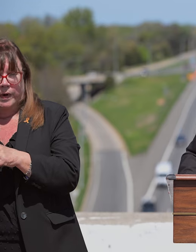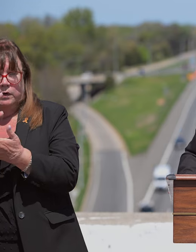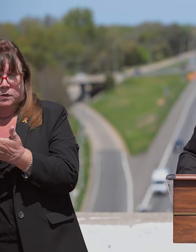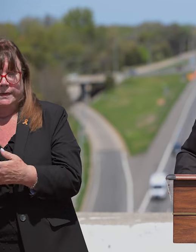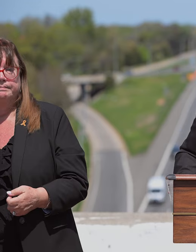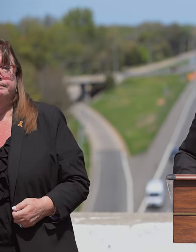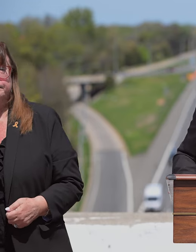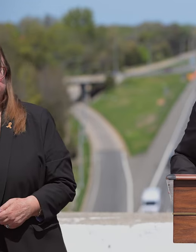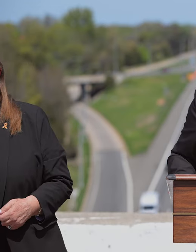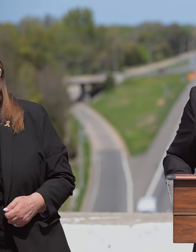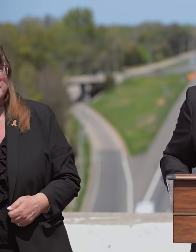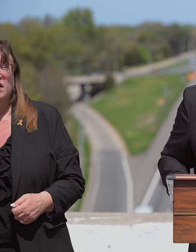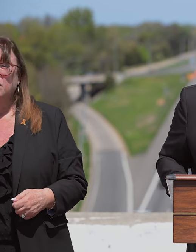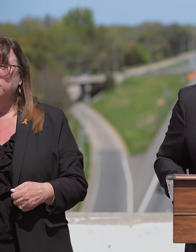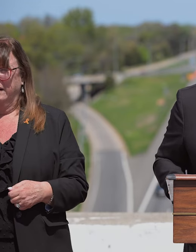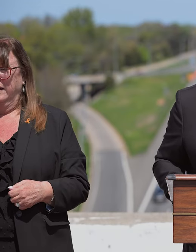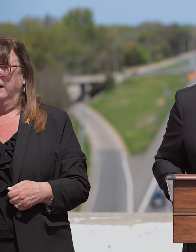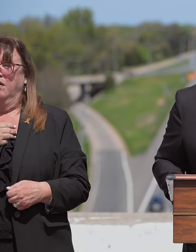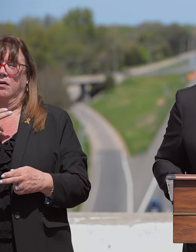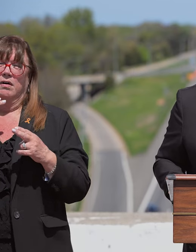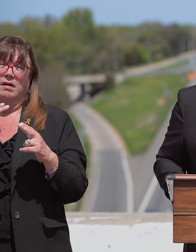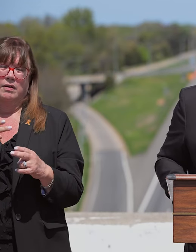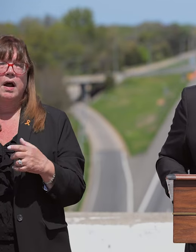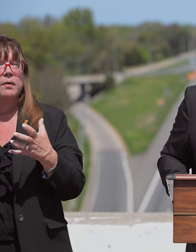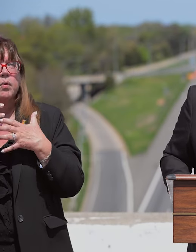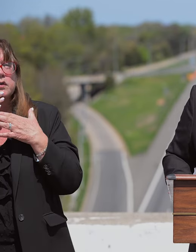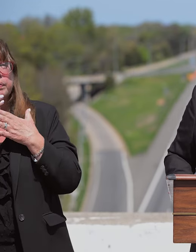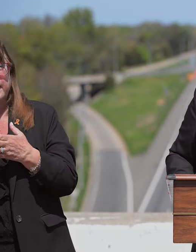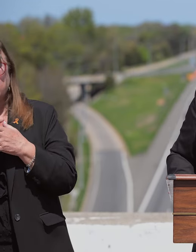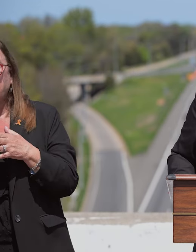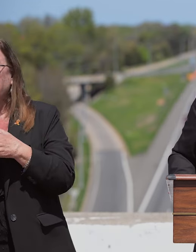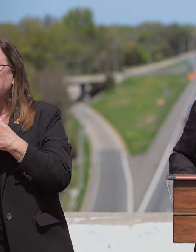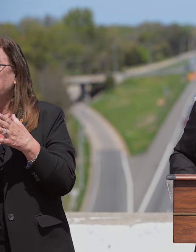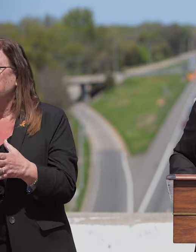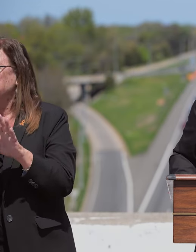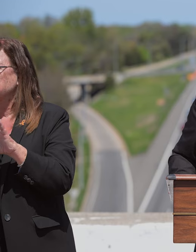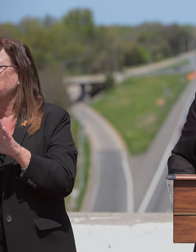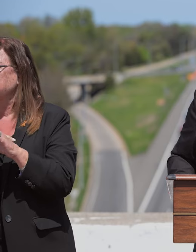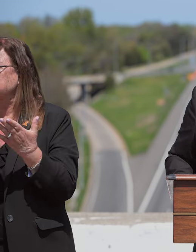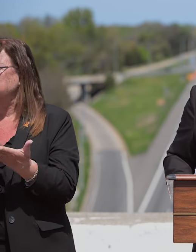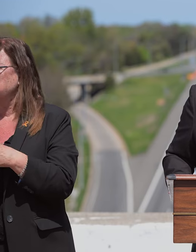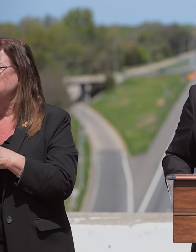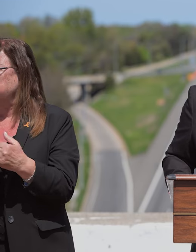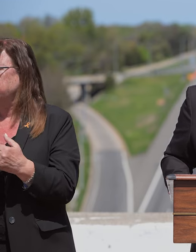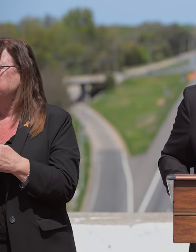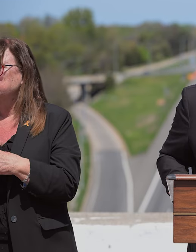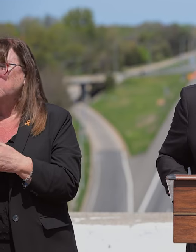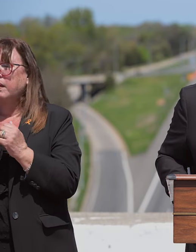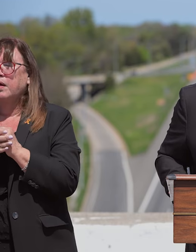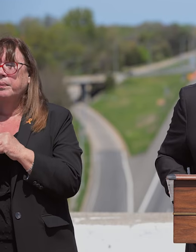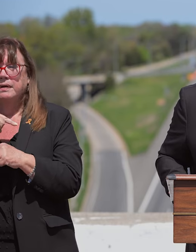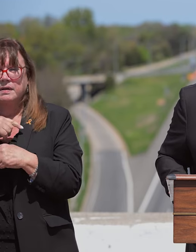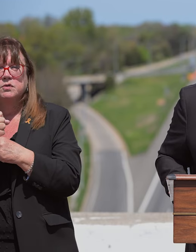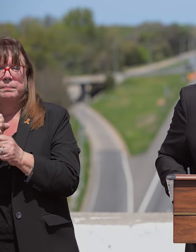Week. It is truly an honor. And I also want to thank all of the partners who have joined us here today for helping us